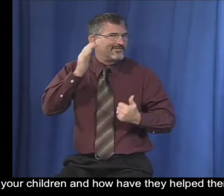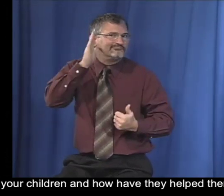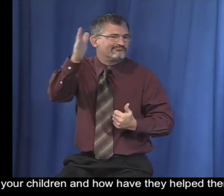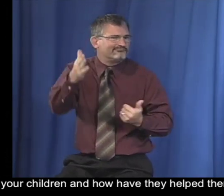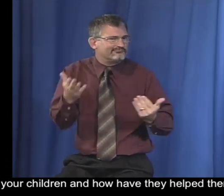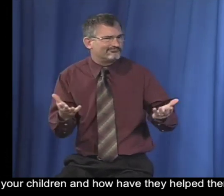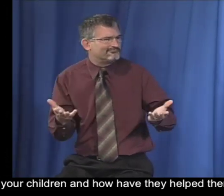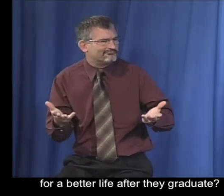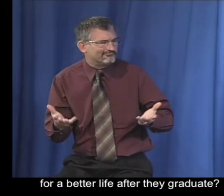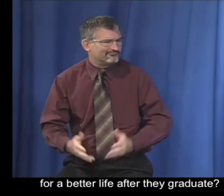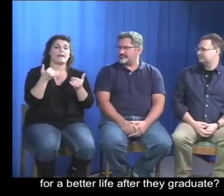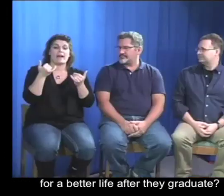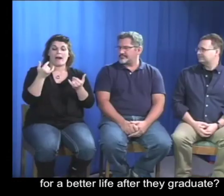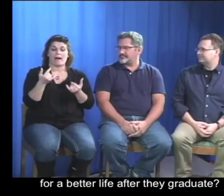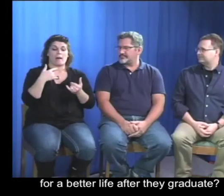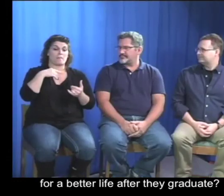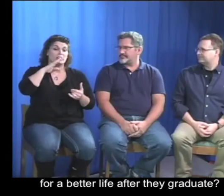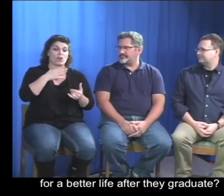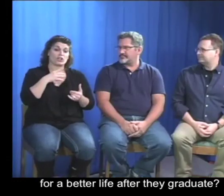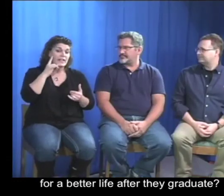to prepare for a better life after they graduate?